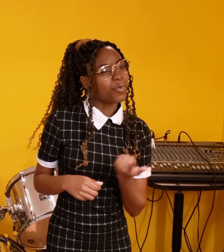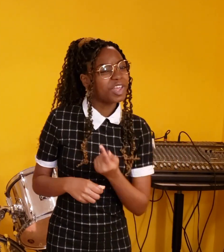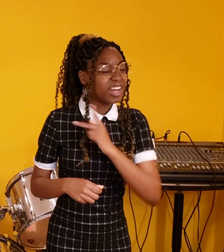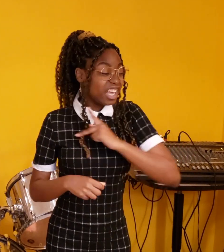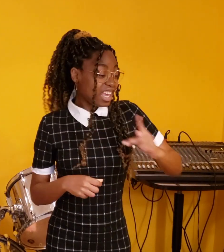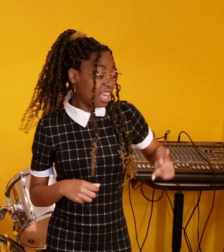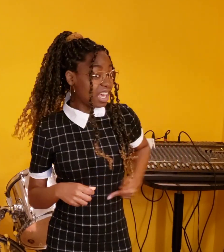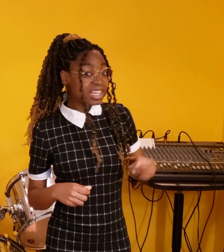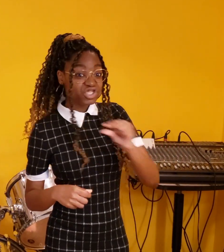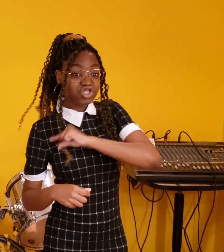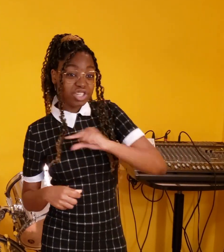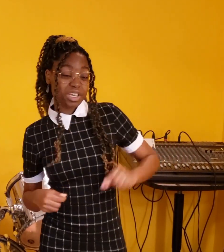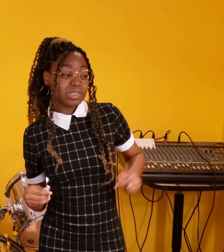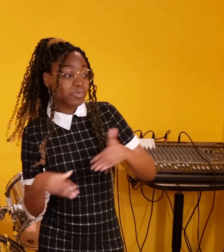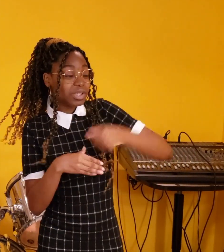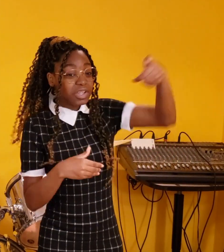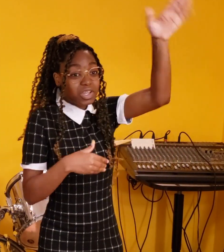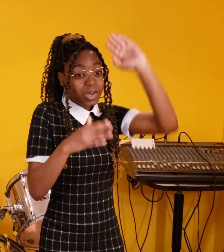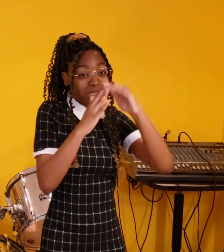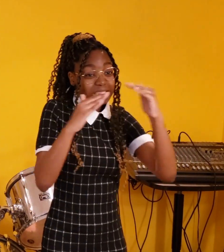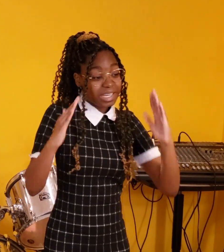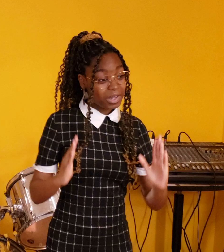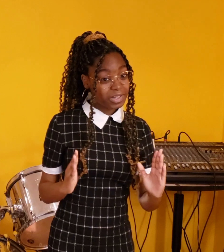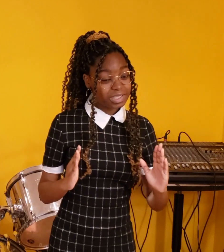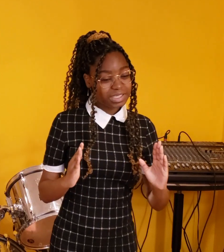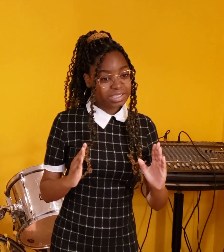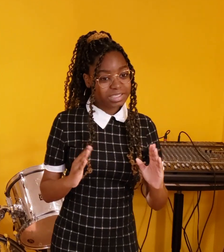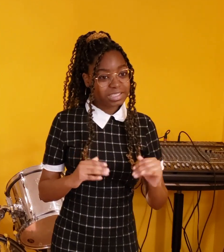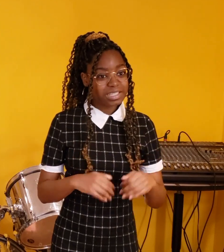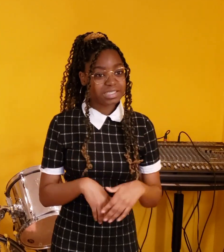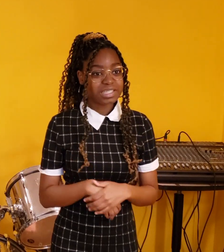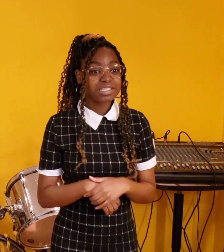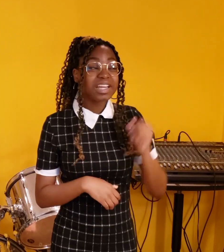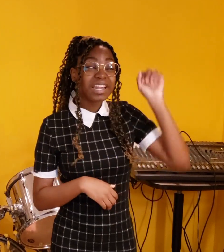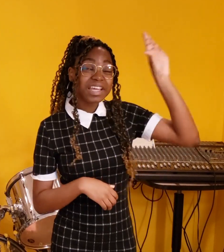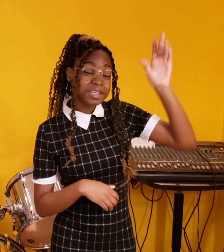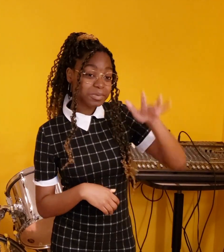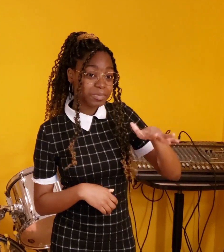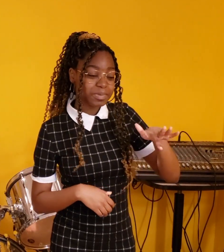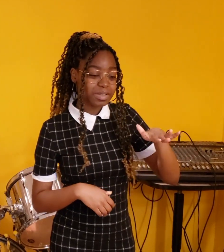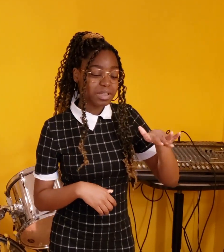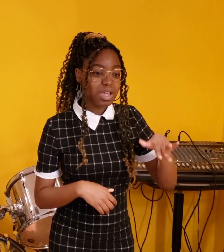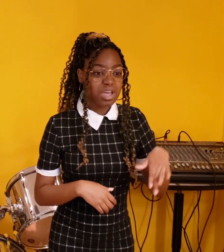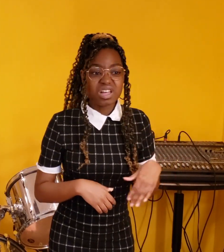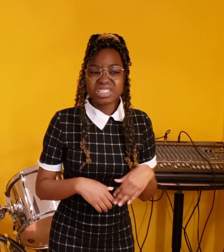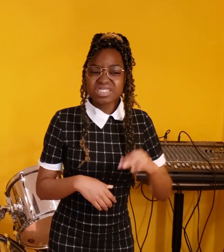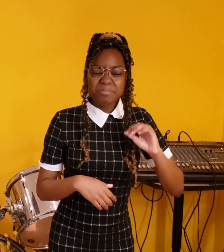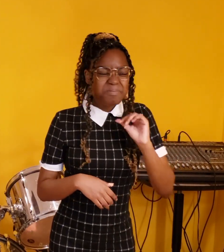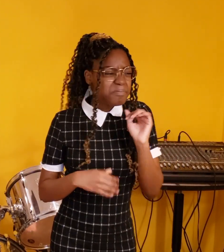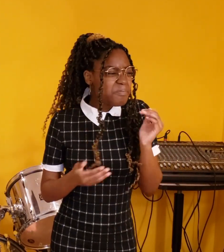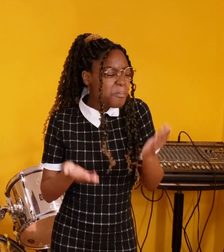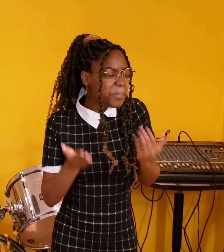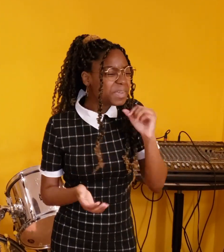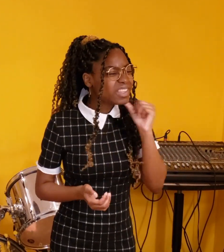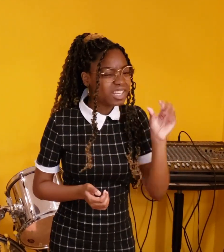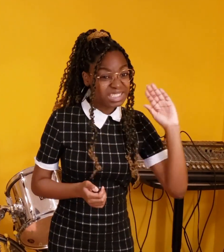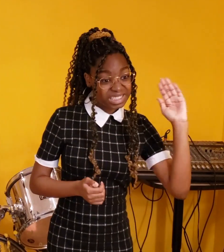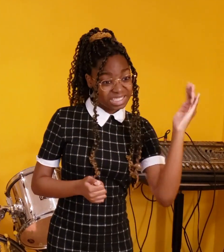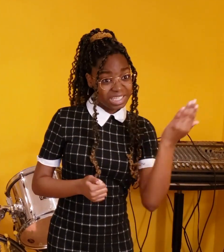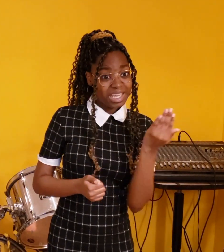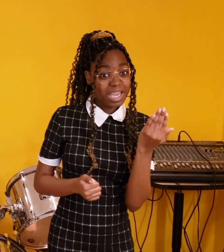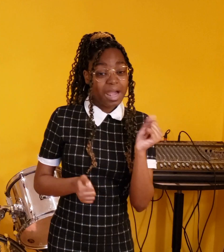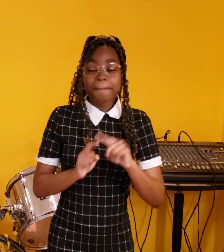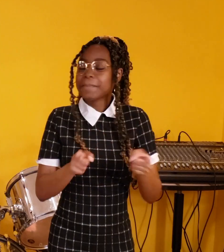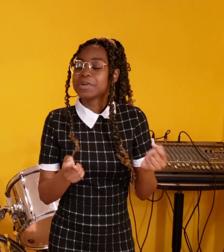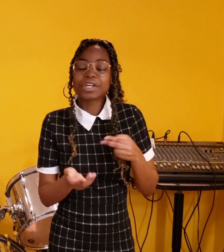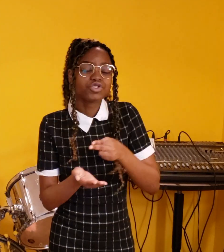in God's presence, because we are royalty. It may not look like that, but you are royalty. It may not appear